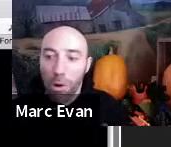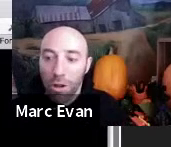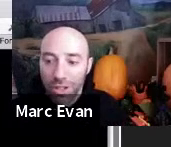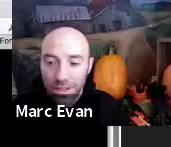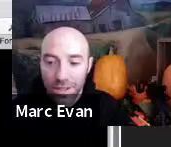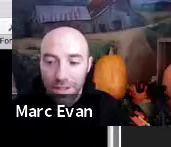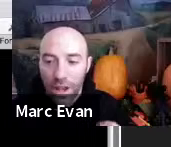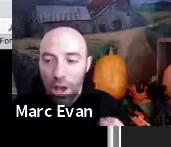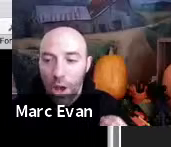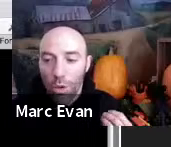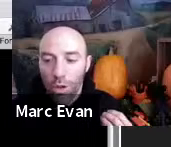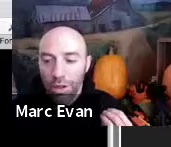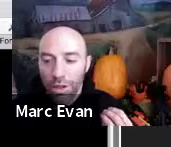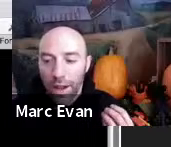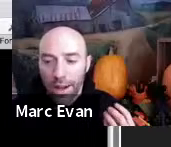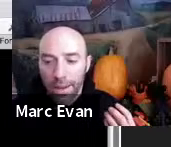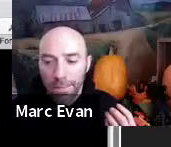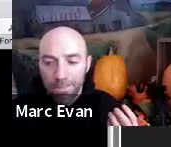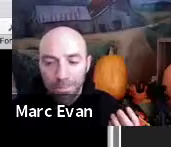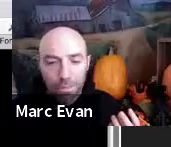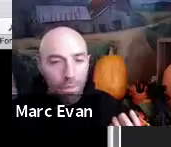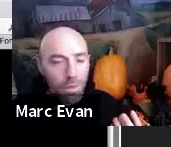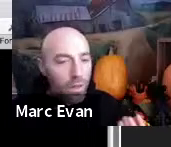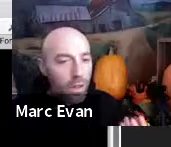swamps, marshes, would